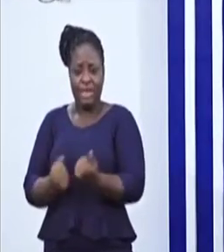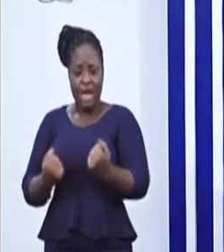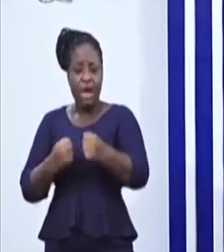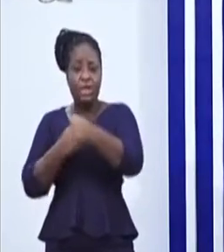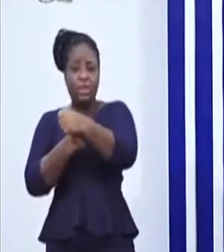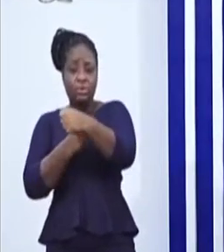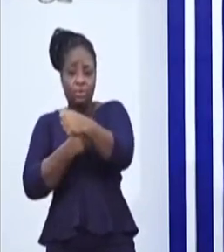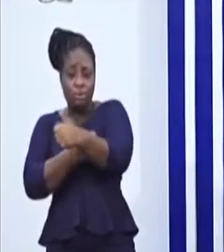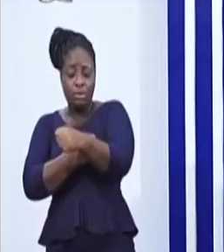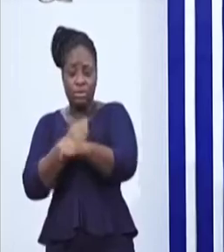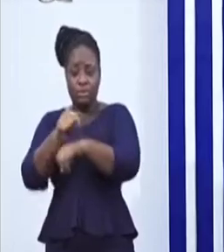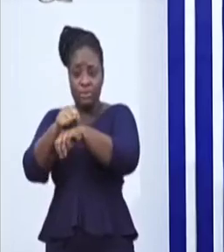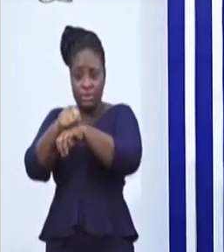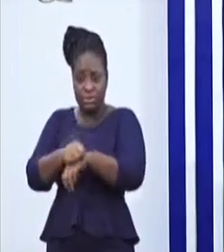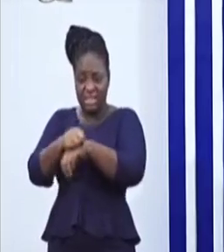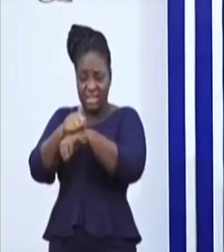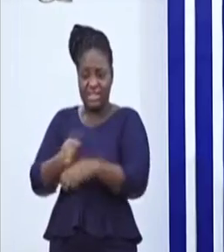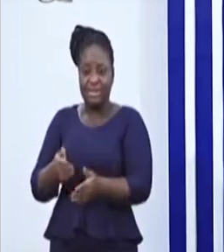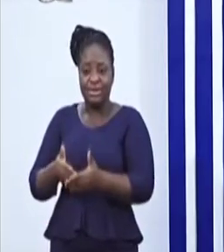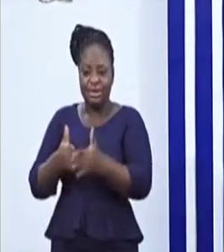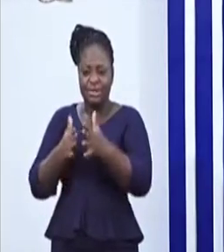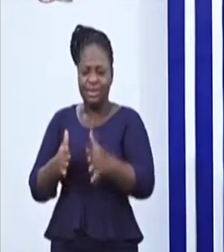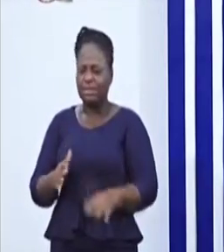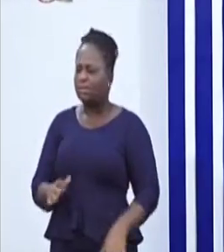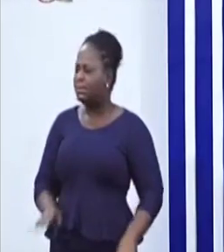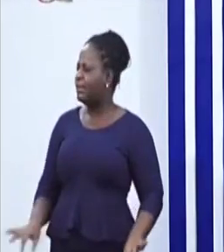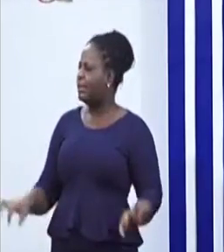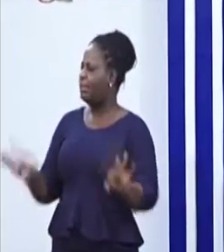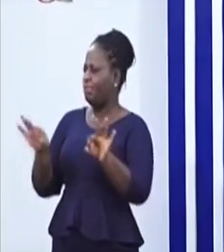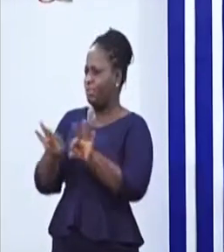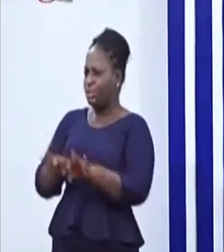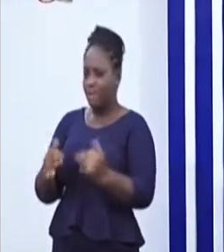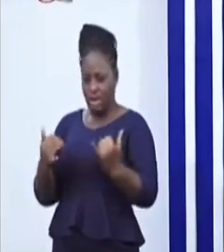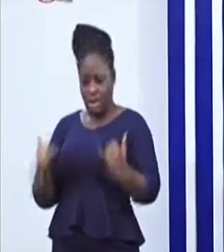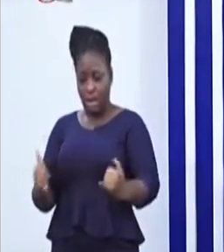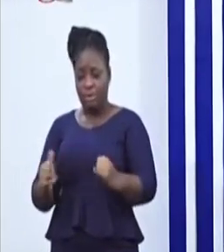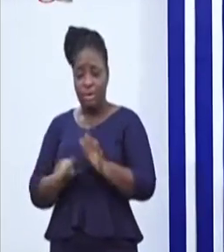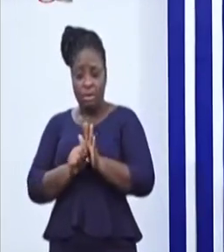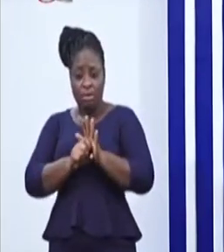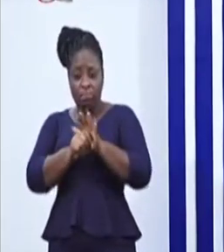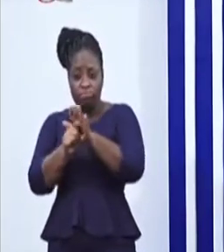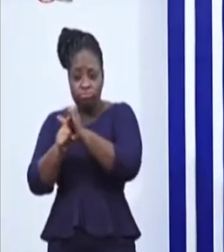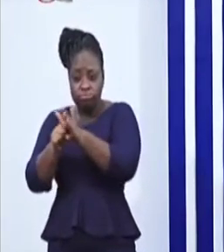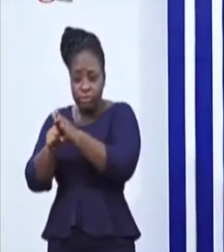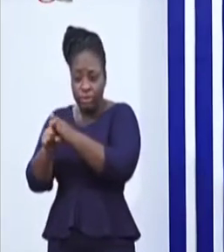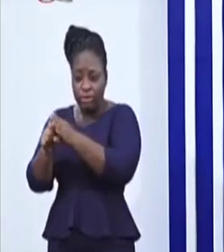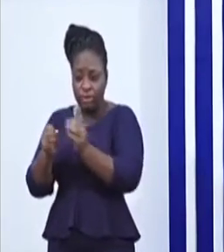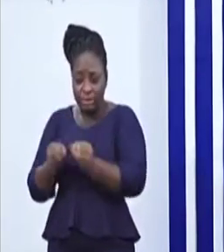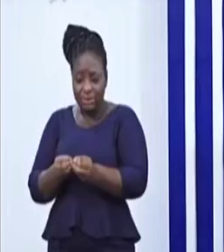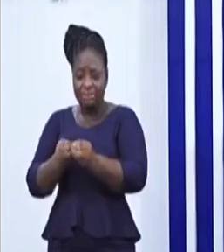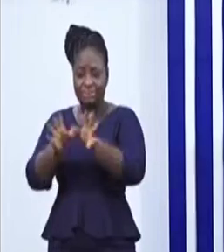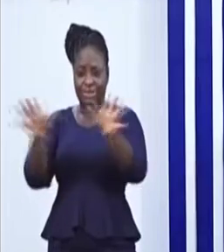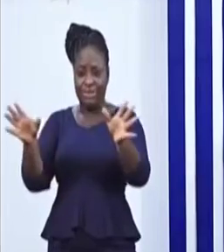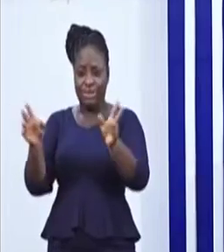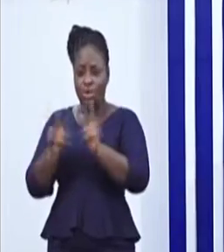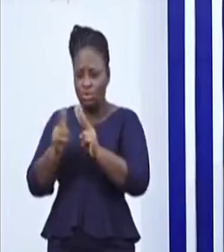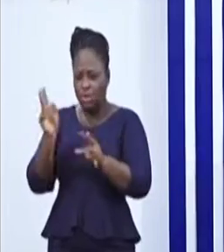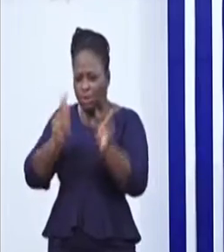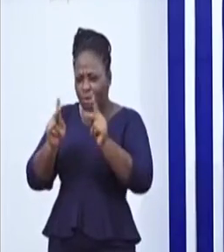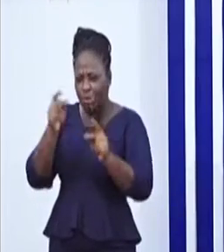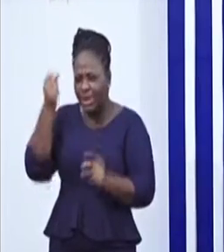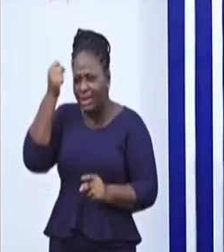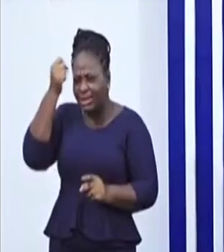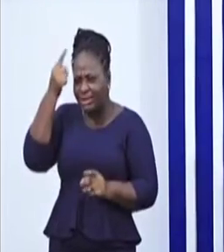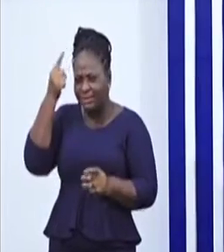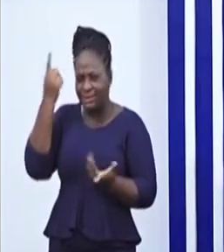support of traditional rulers, therefore, is much needed at this crucial time, as they are accustomed with all segments of our